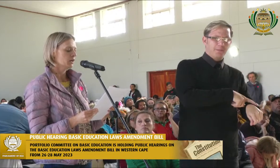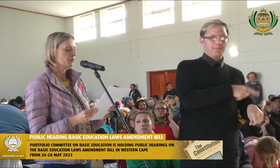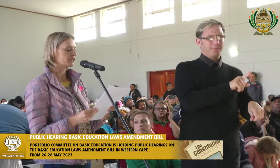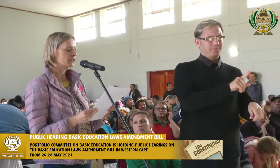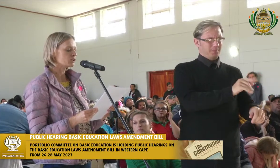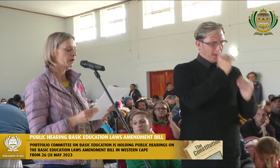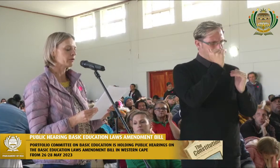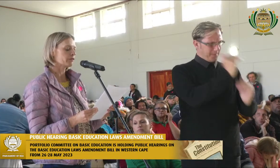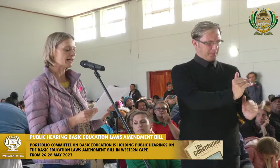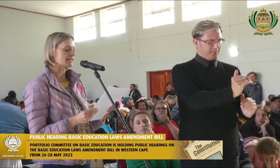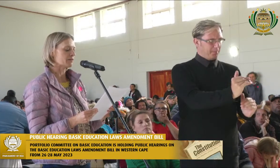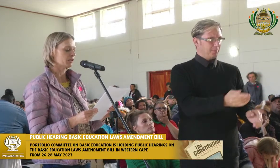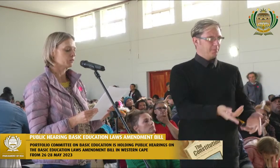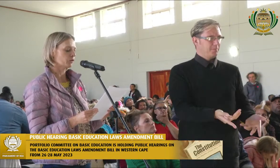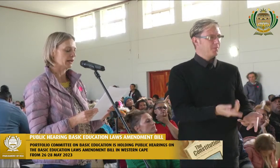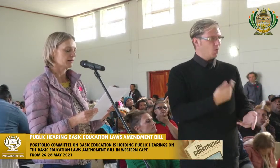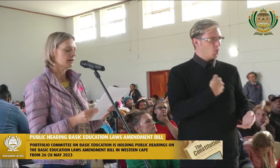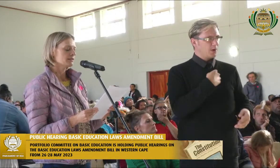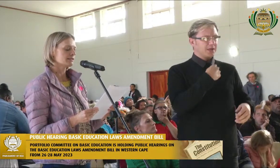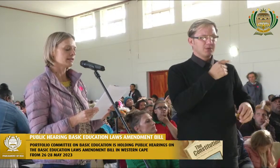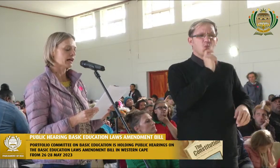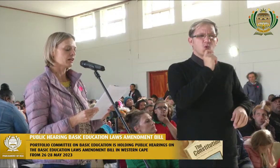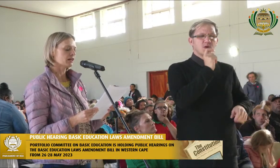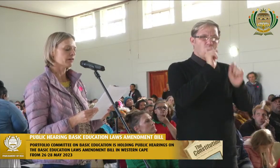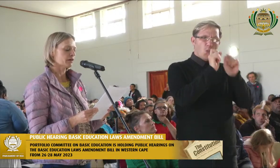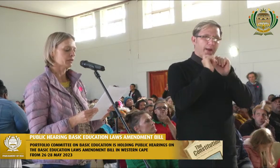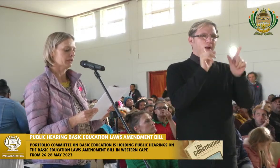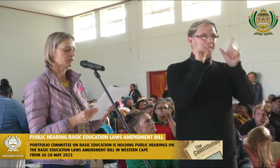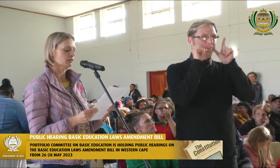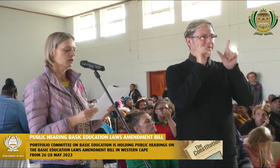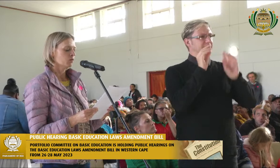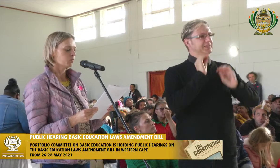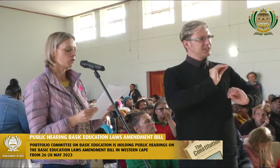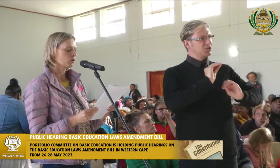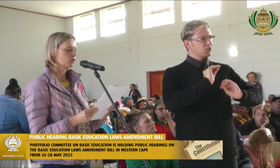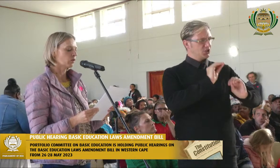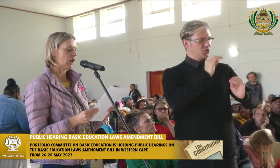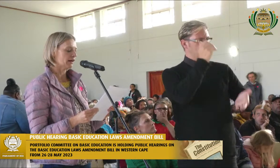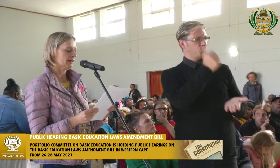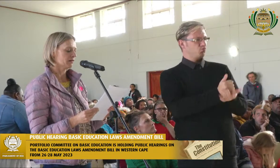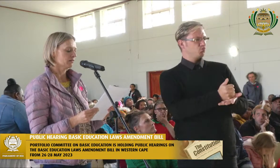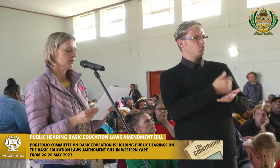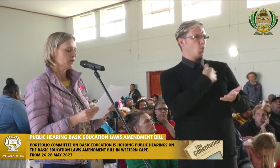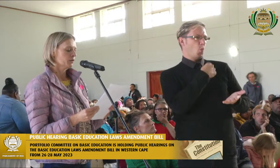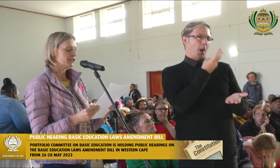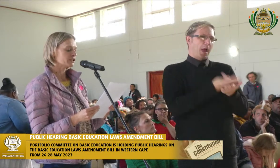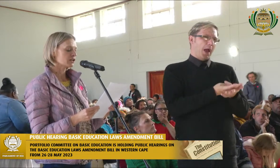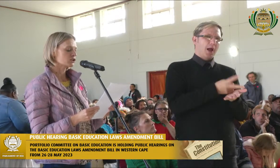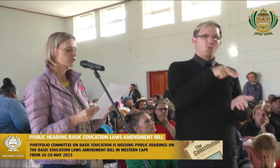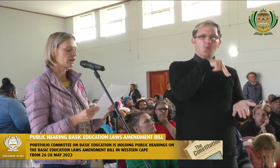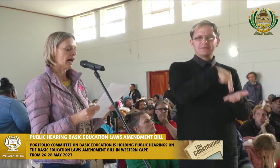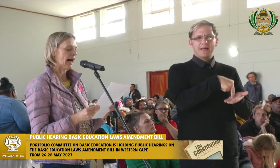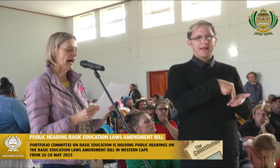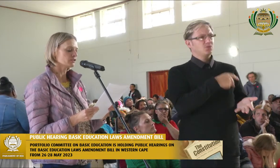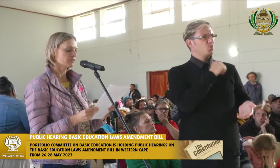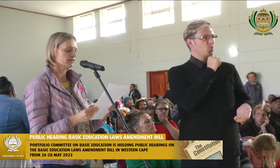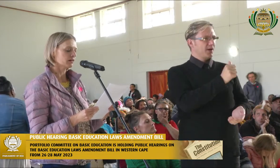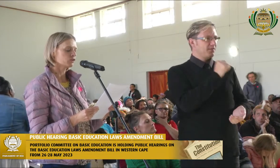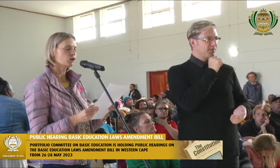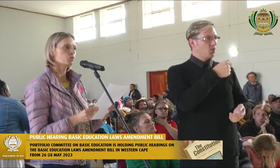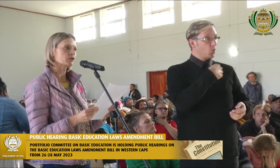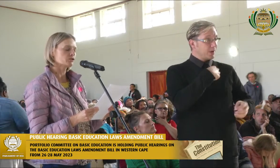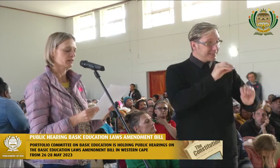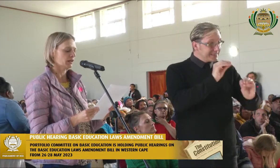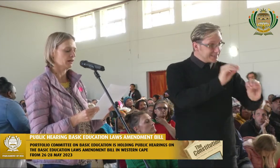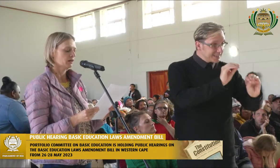involved. We teach when we rise up in the morning, sit down at a family meal, walk or lie down. We teach our children how to